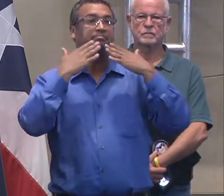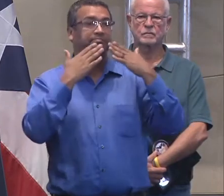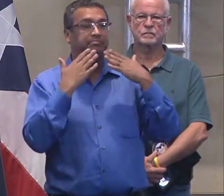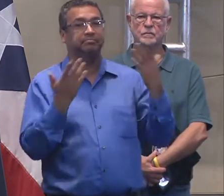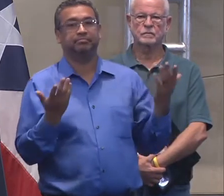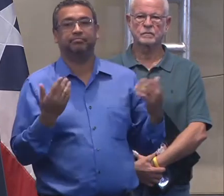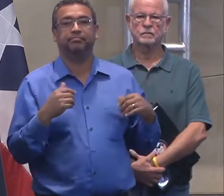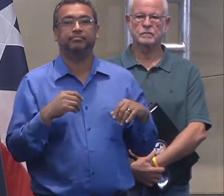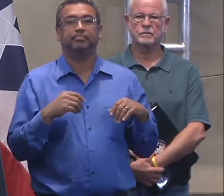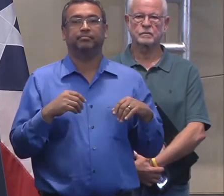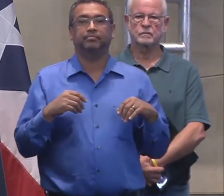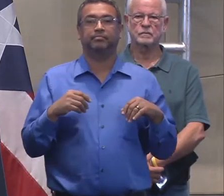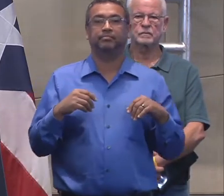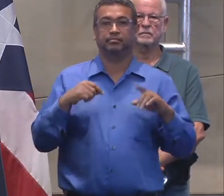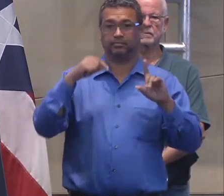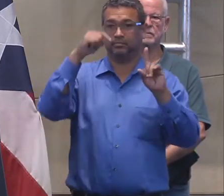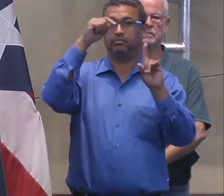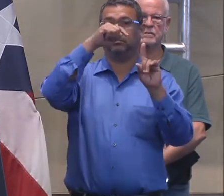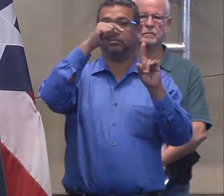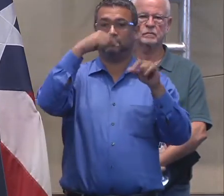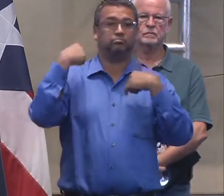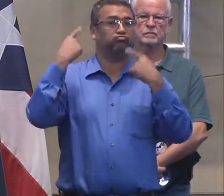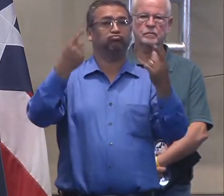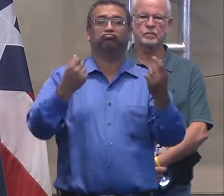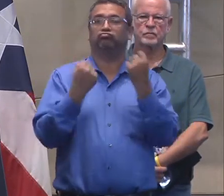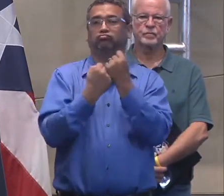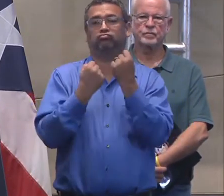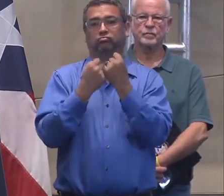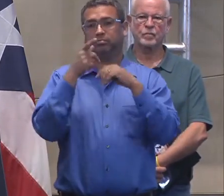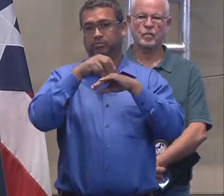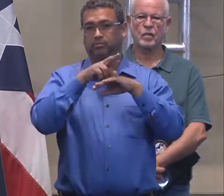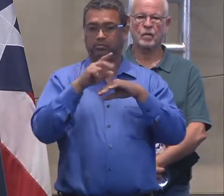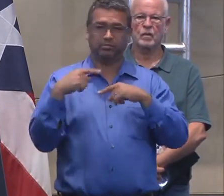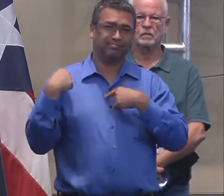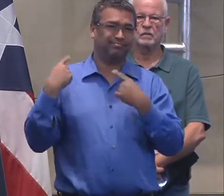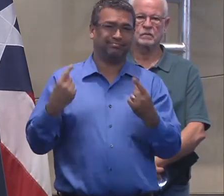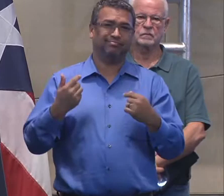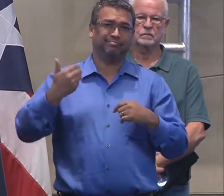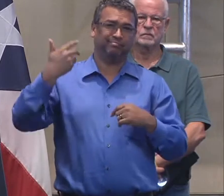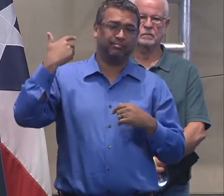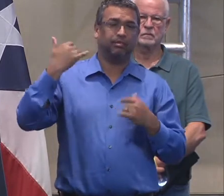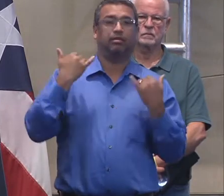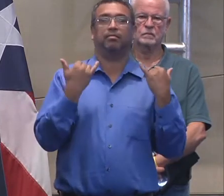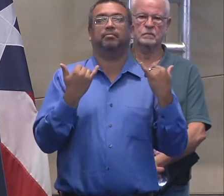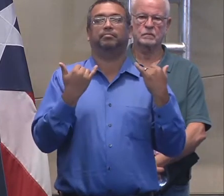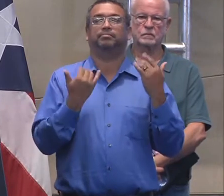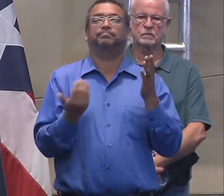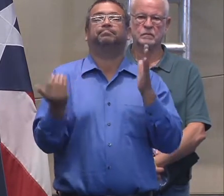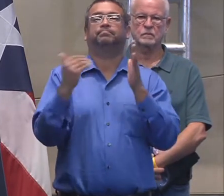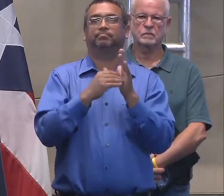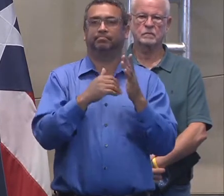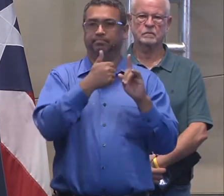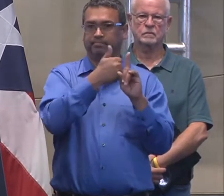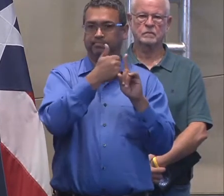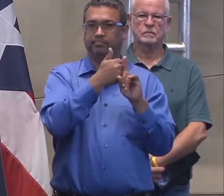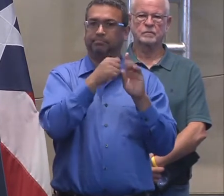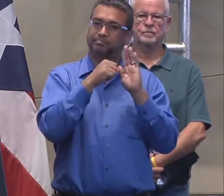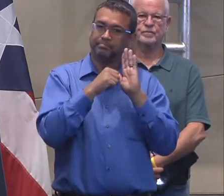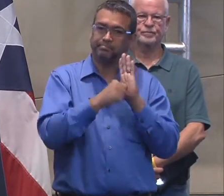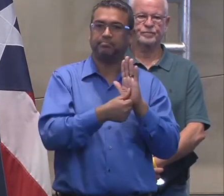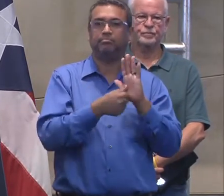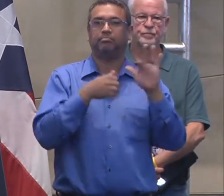He has a history of standing by Puerto Rico many years in the past, and now he is reiterating that effort to